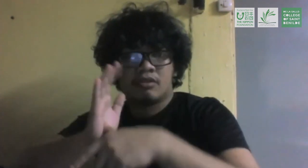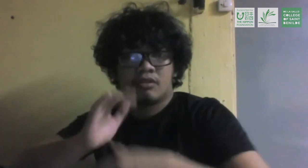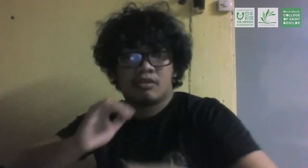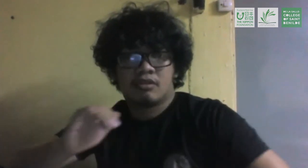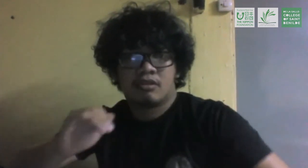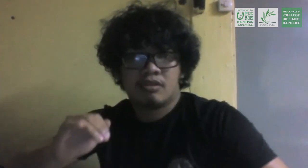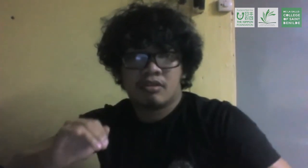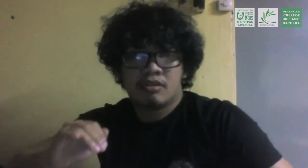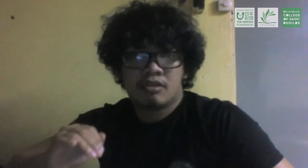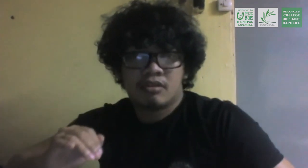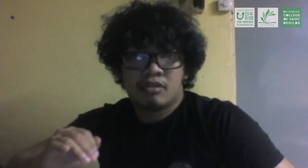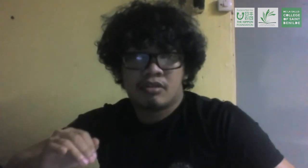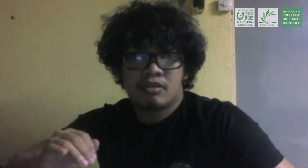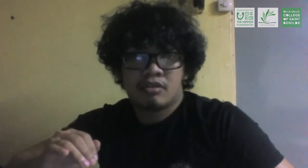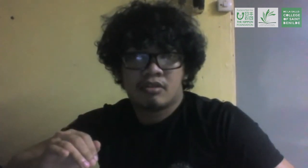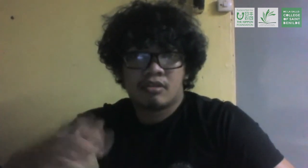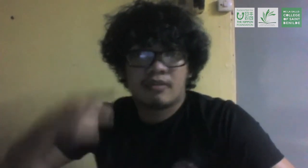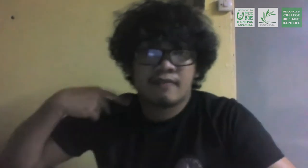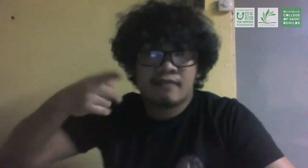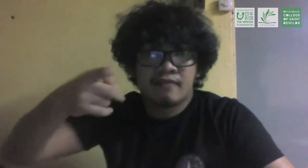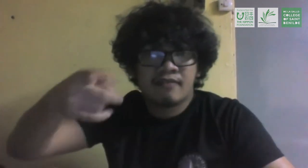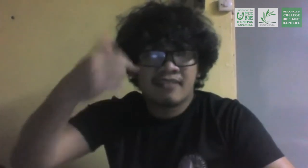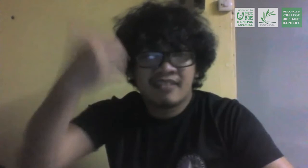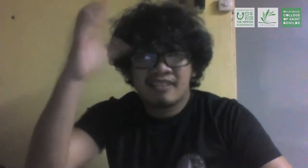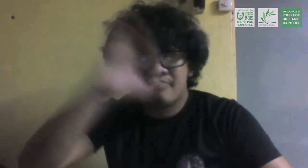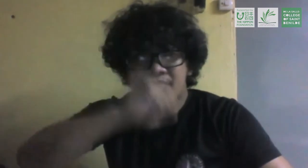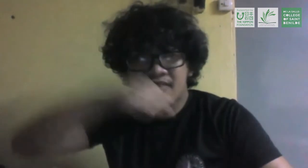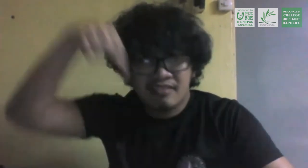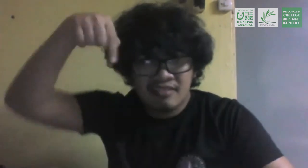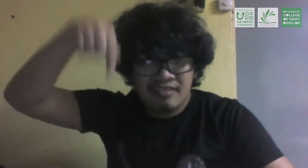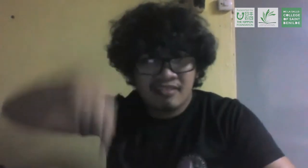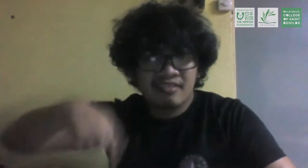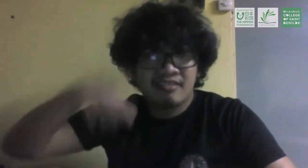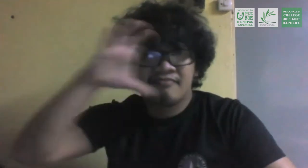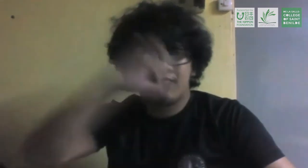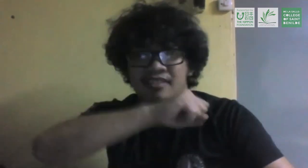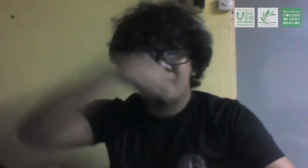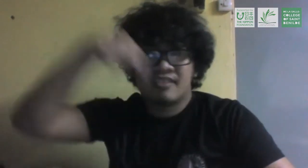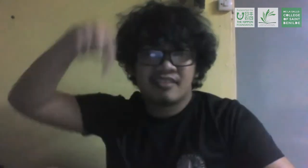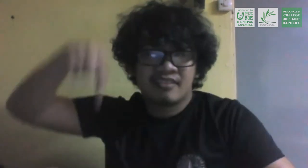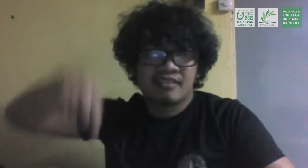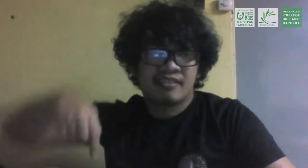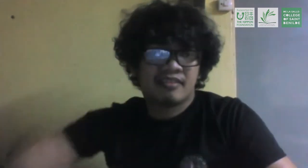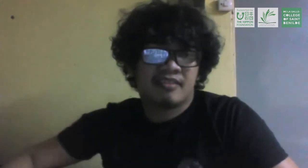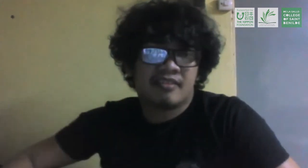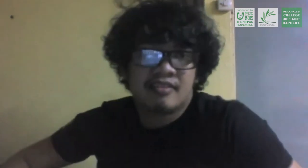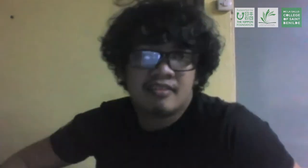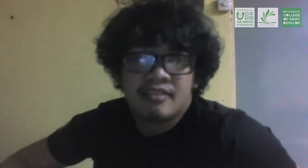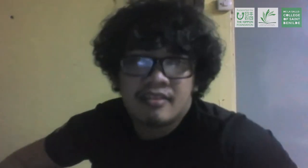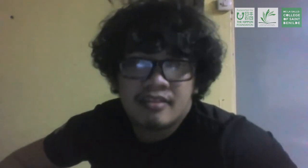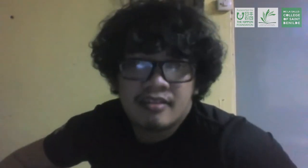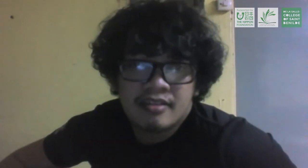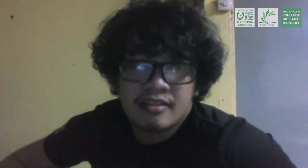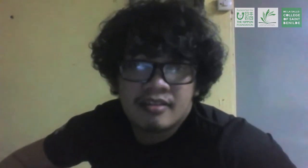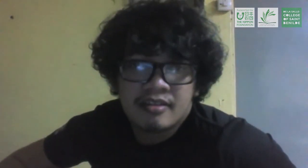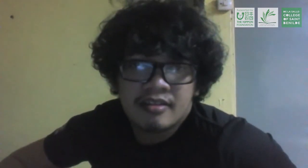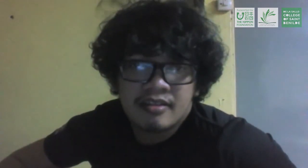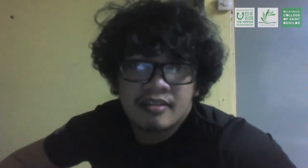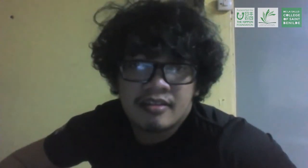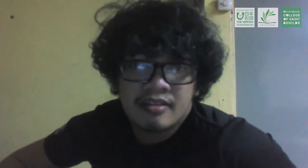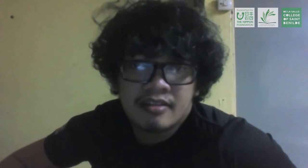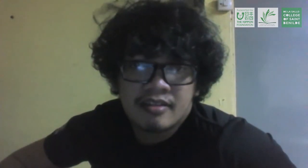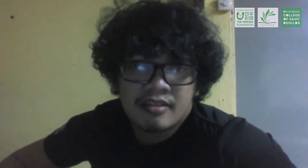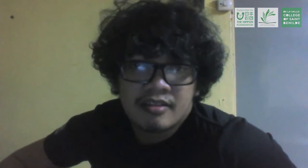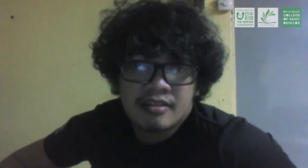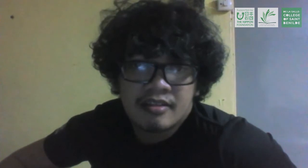Do you want us to work on it today or after our meeting? So I guess we'll do it after our meeting. Well, I think we